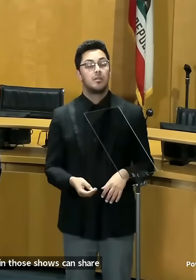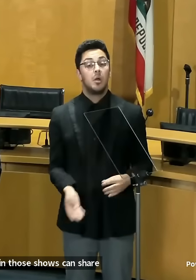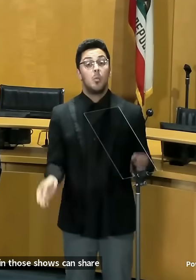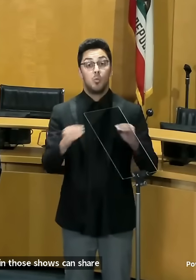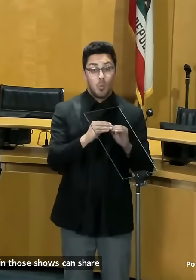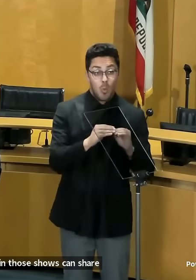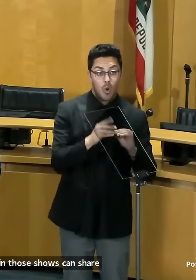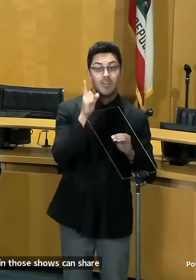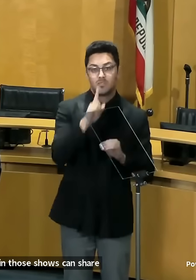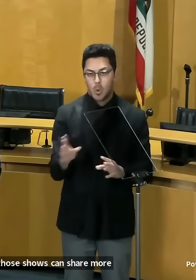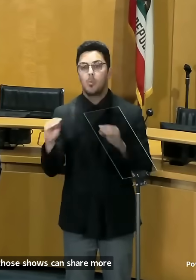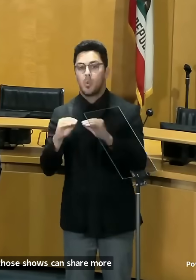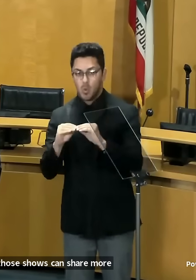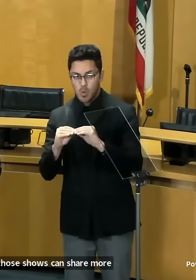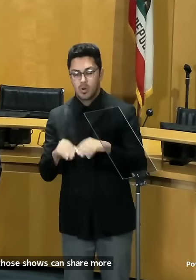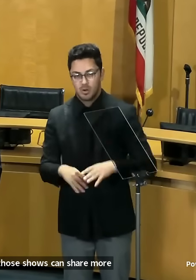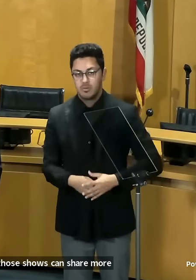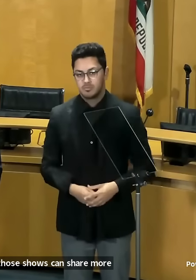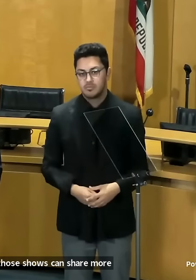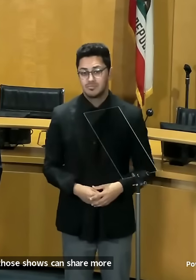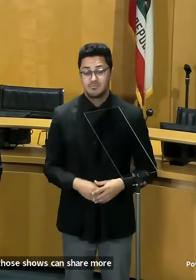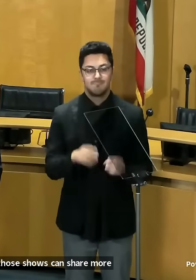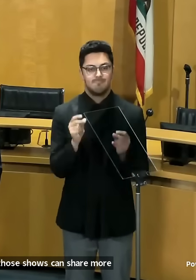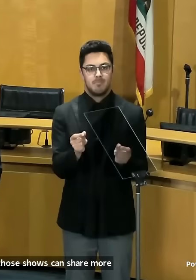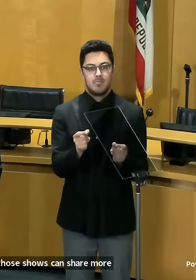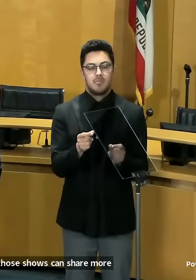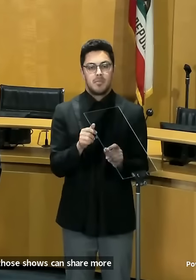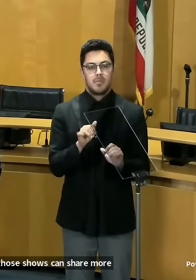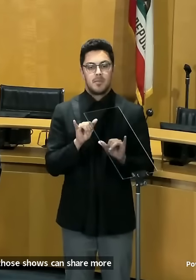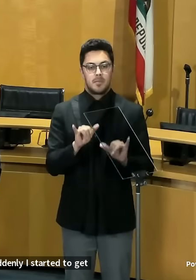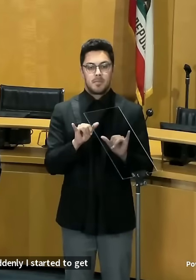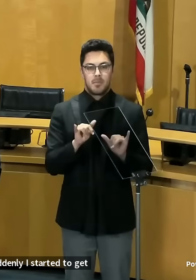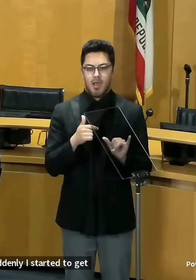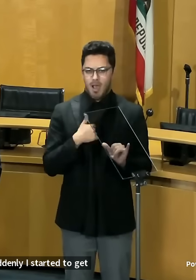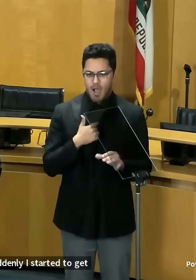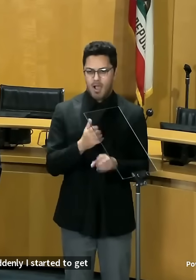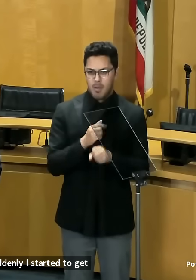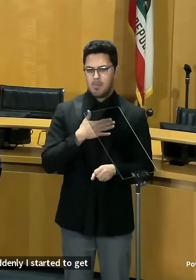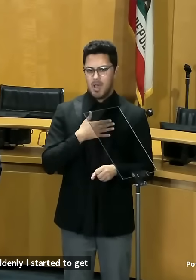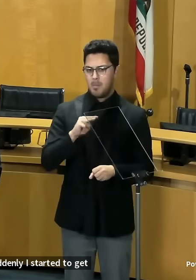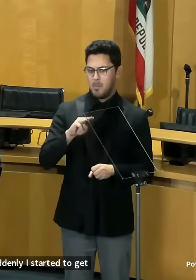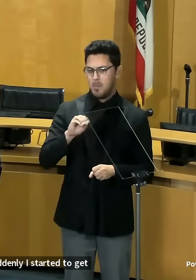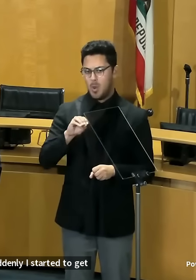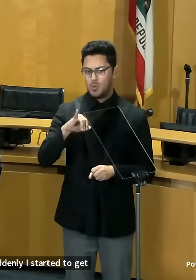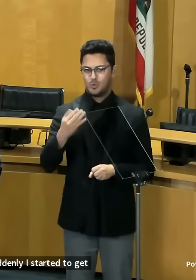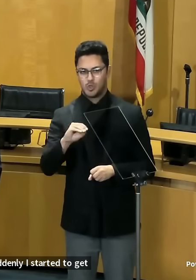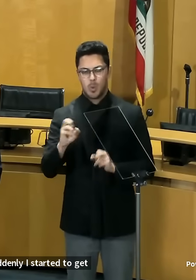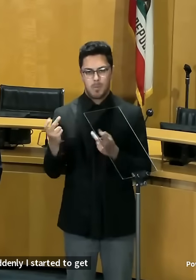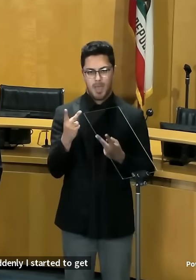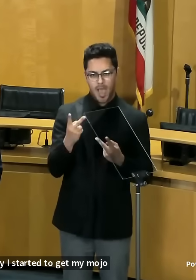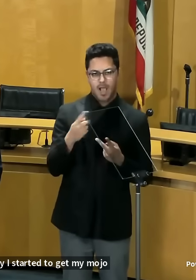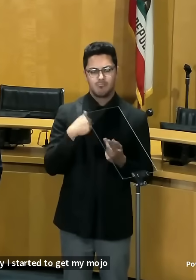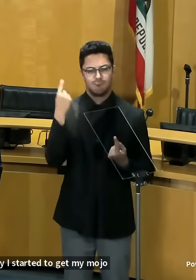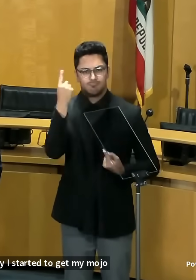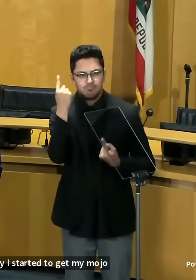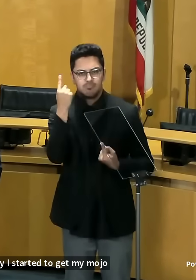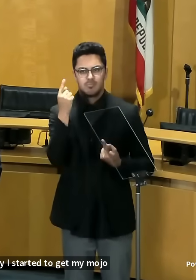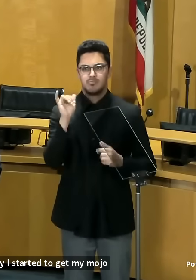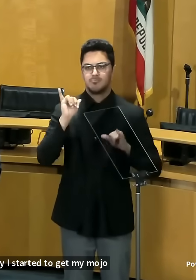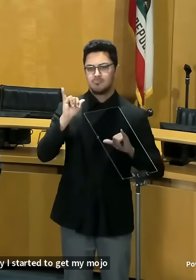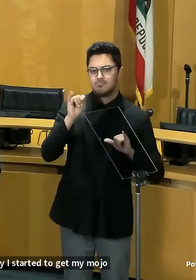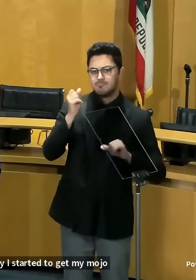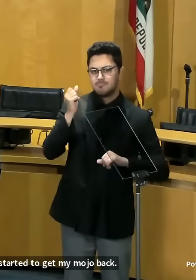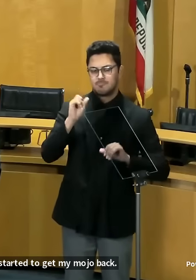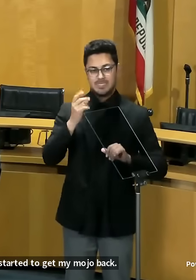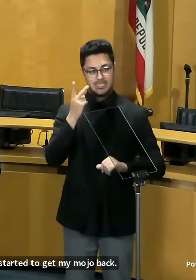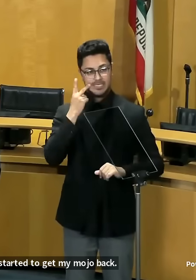for more. And suddenly I started to get my mojo back. I started to think and realize